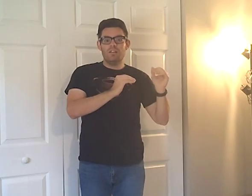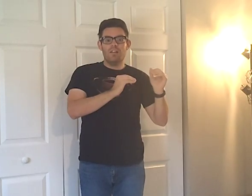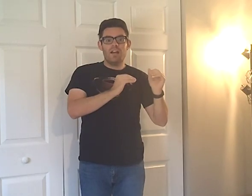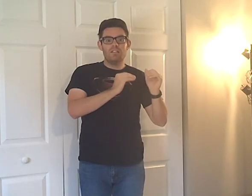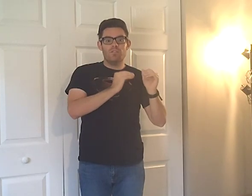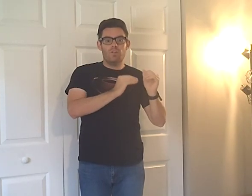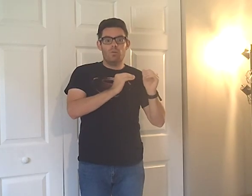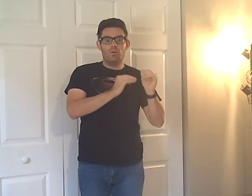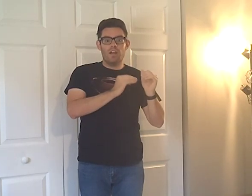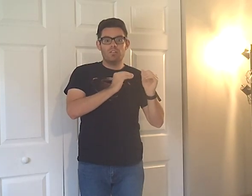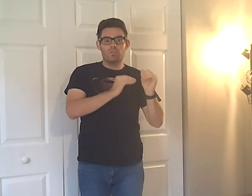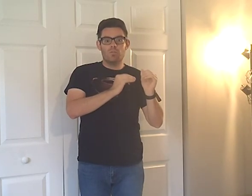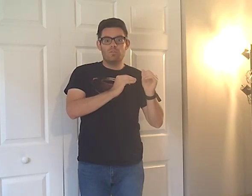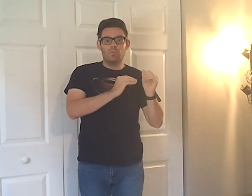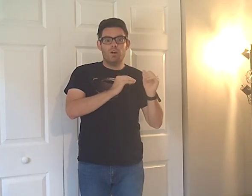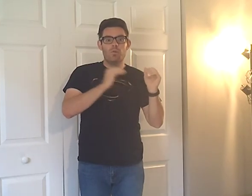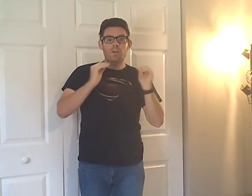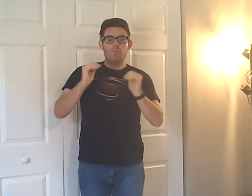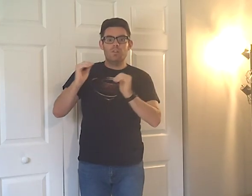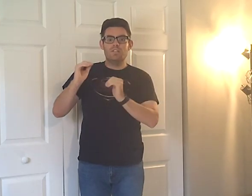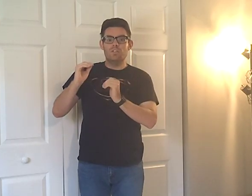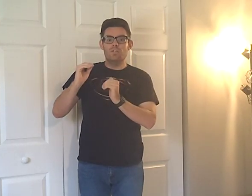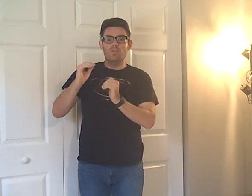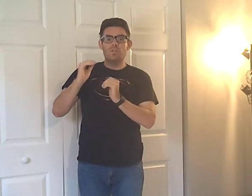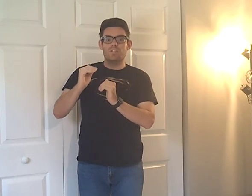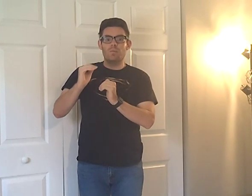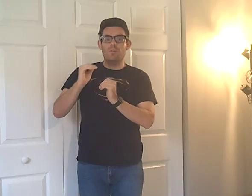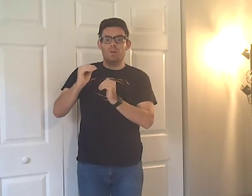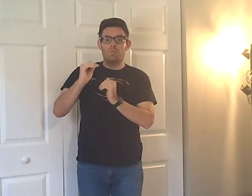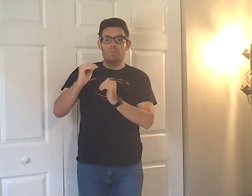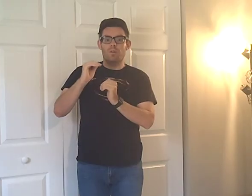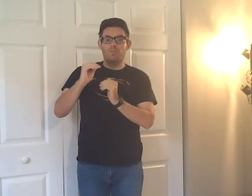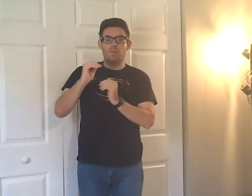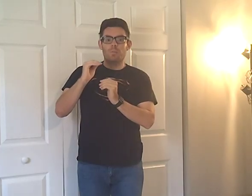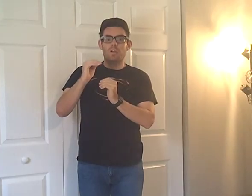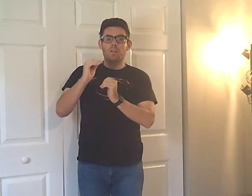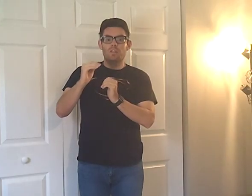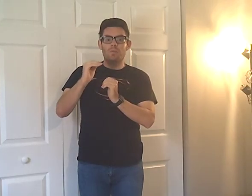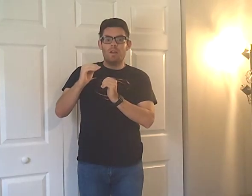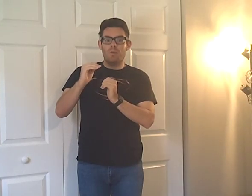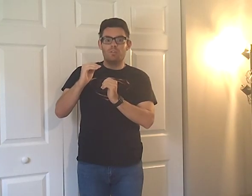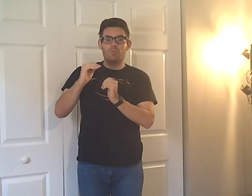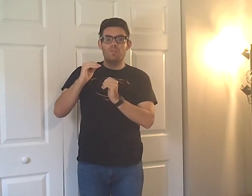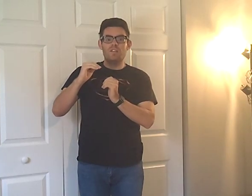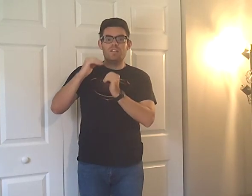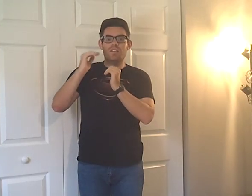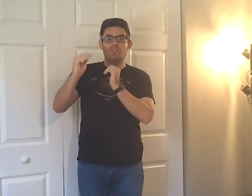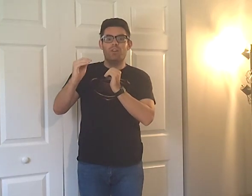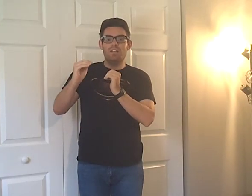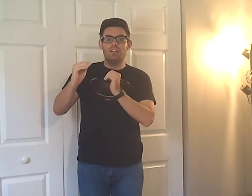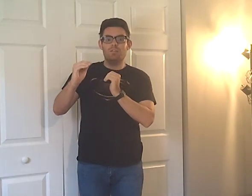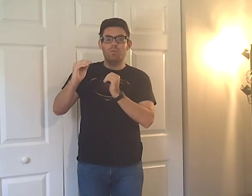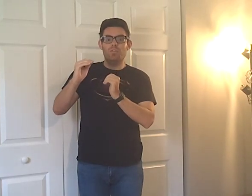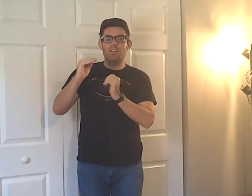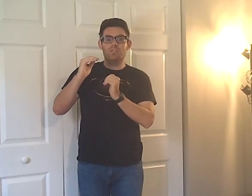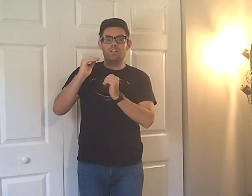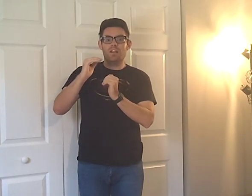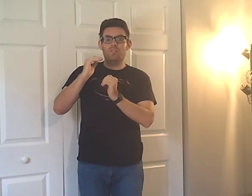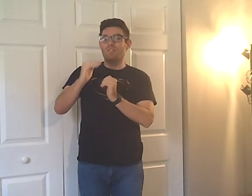of the cast, very well cast in their roles as well. Winston Duke, some of you might remember him from the Black Panther movies. He is funny in this movie. You see kind of a